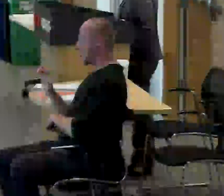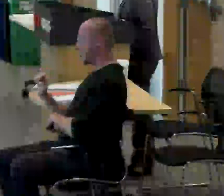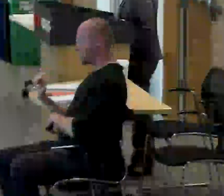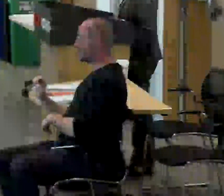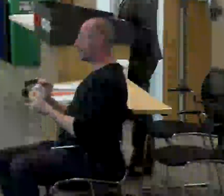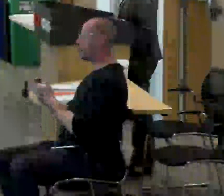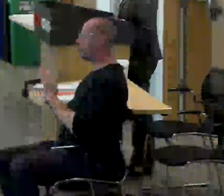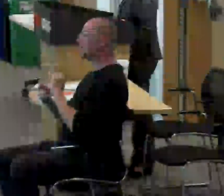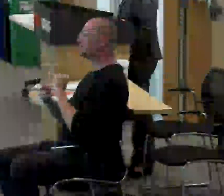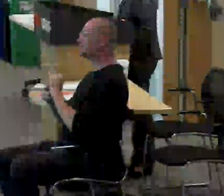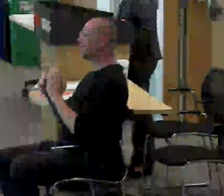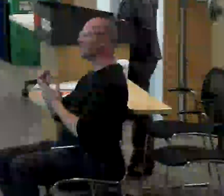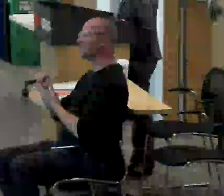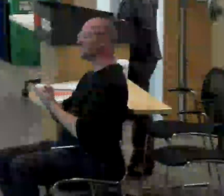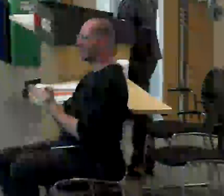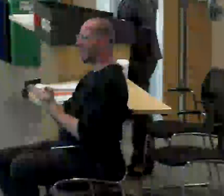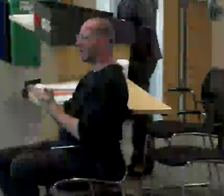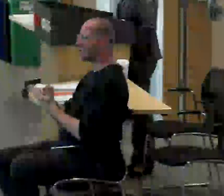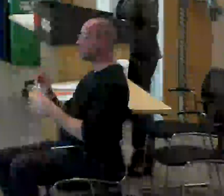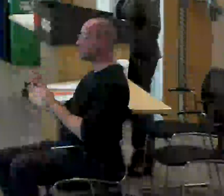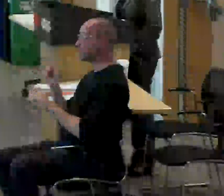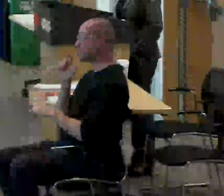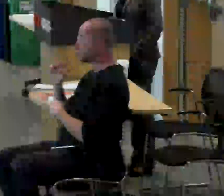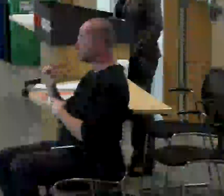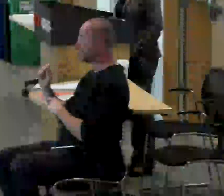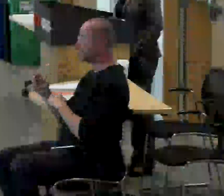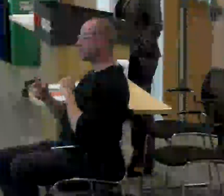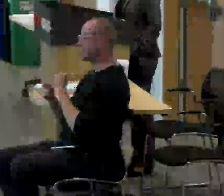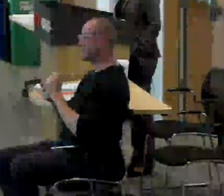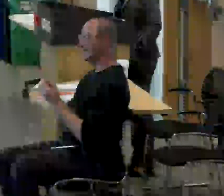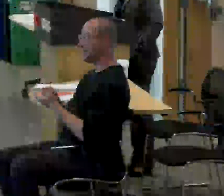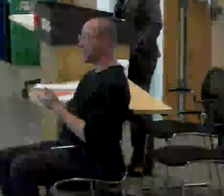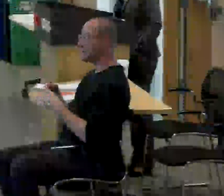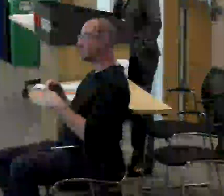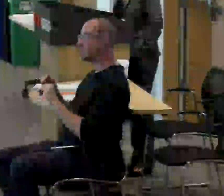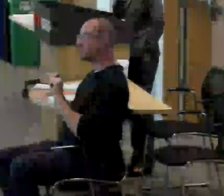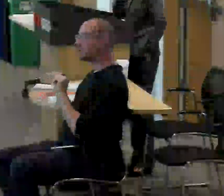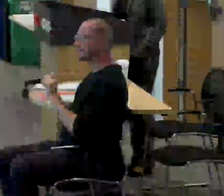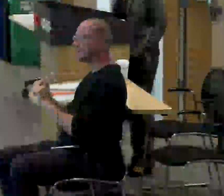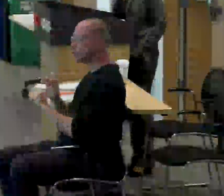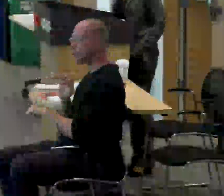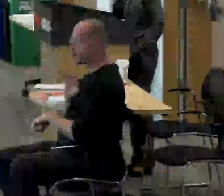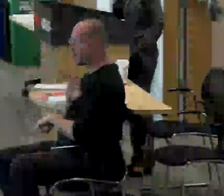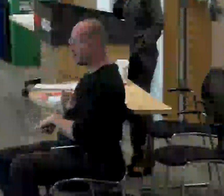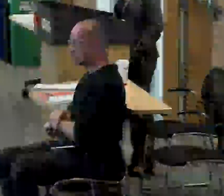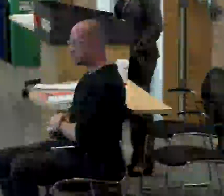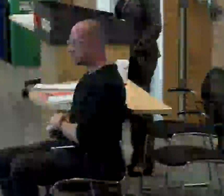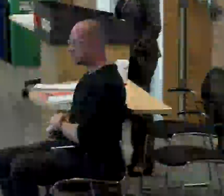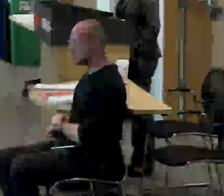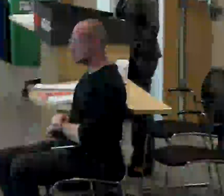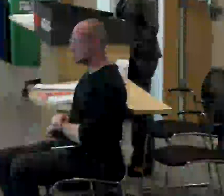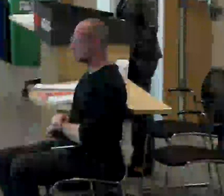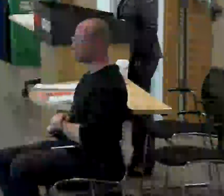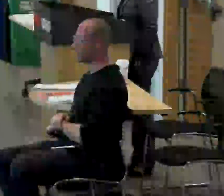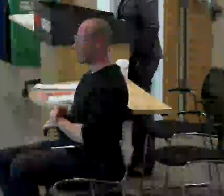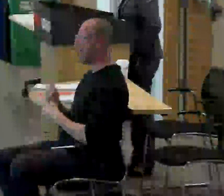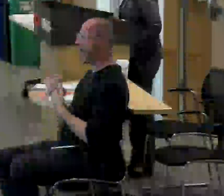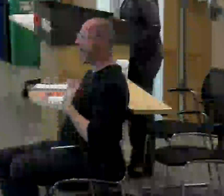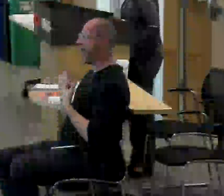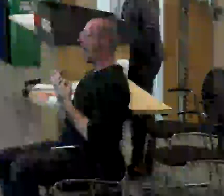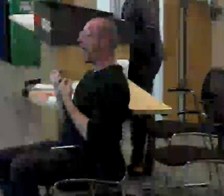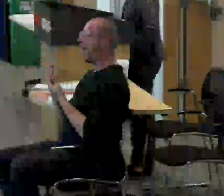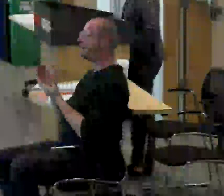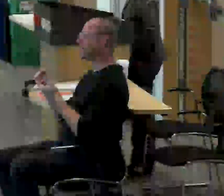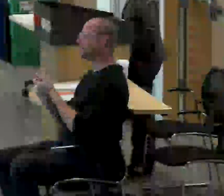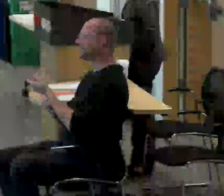with disabilities to be able to save money and maintain benefits, essentially. Again, lots of nuances, lots of specifics.